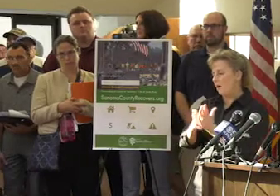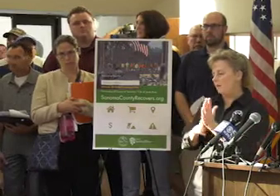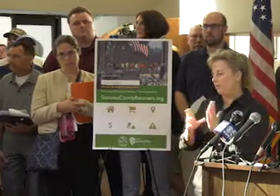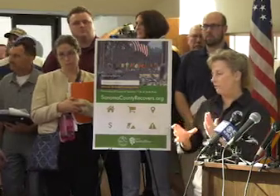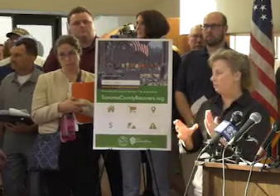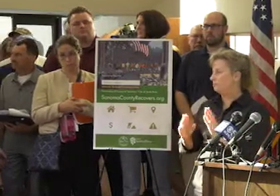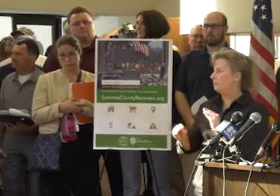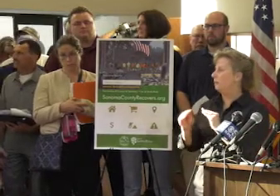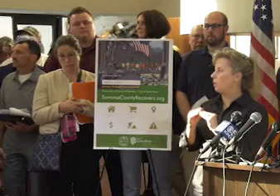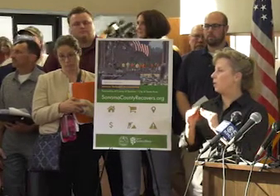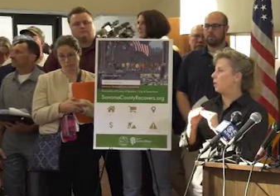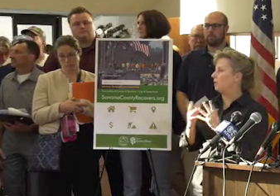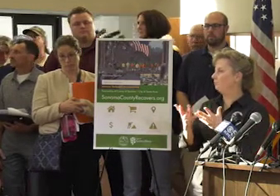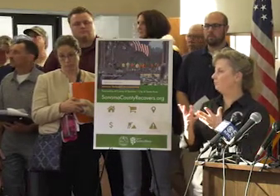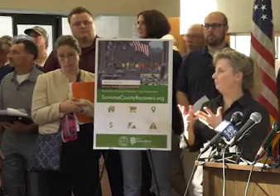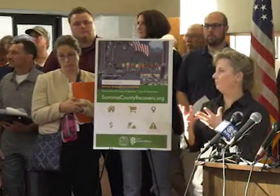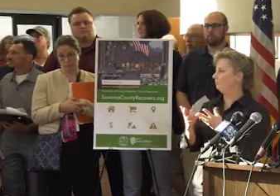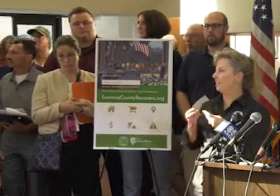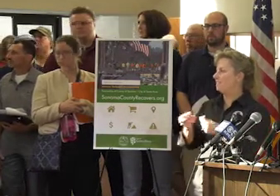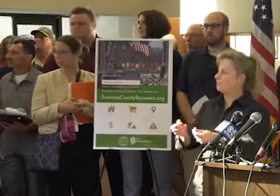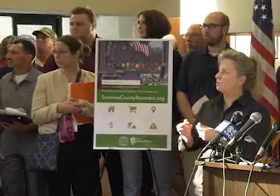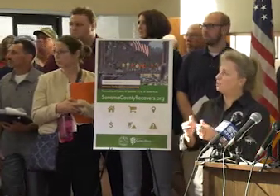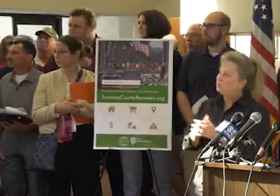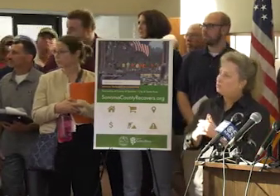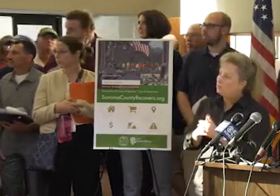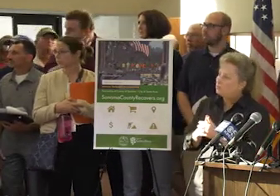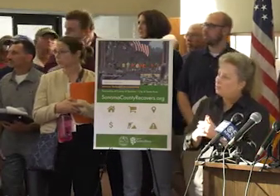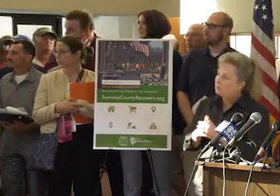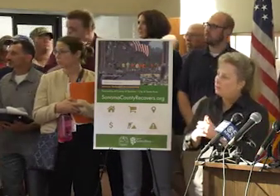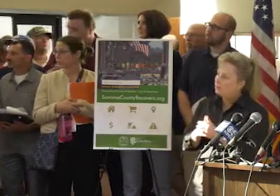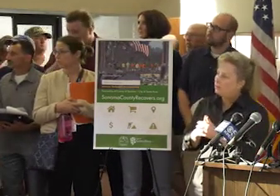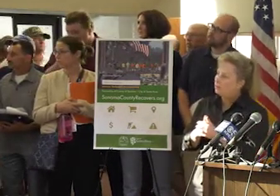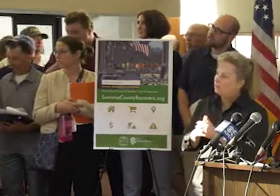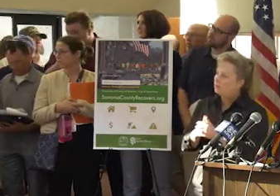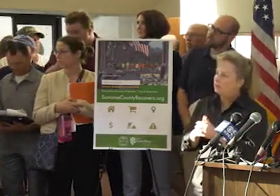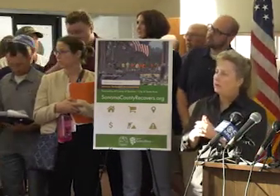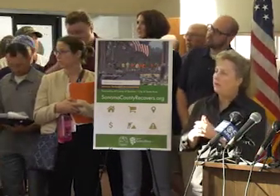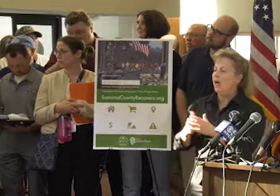contractors be more efficient in their operation.